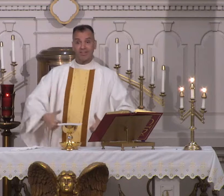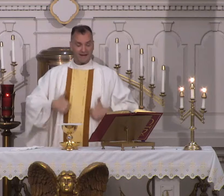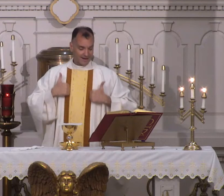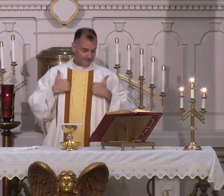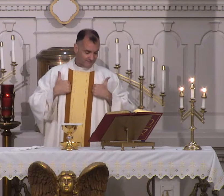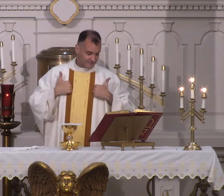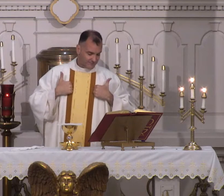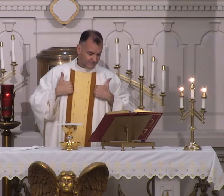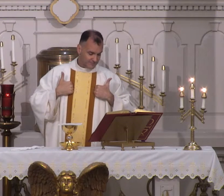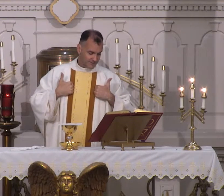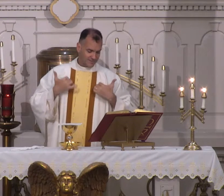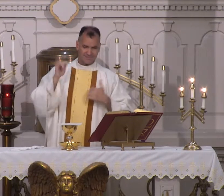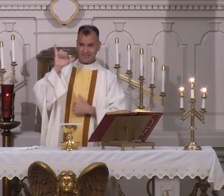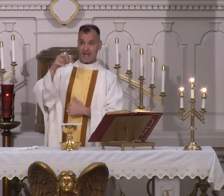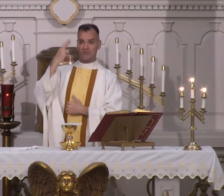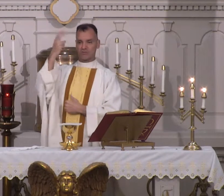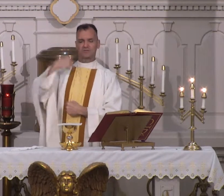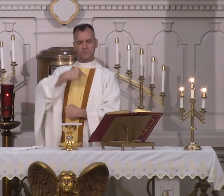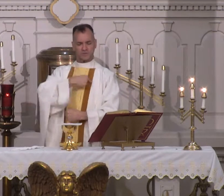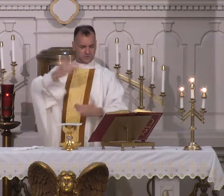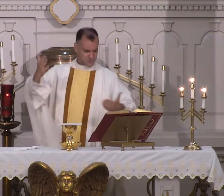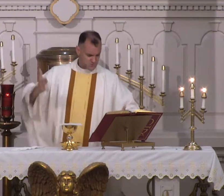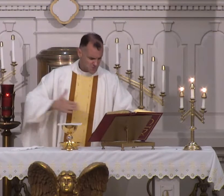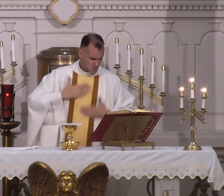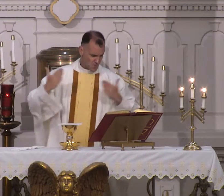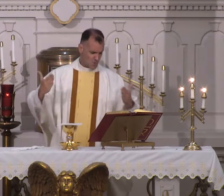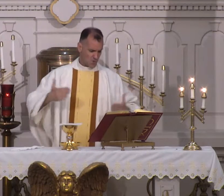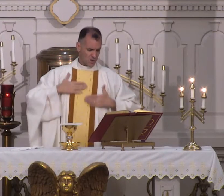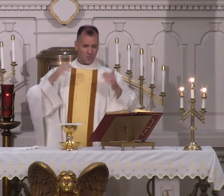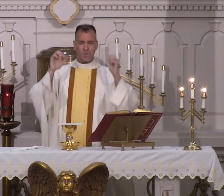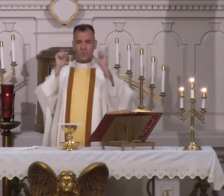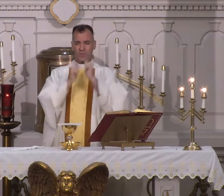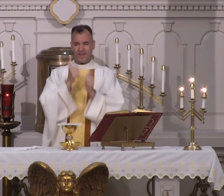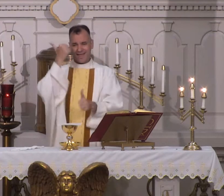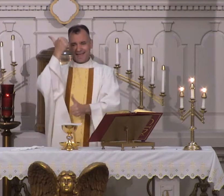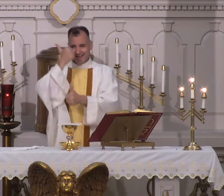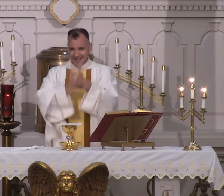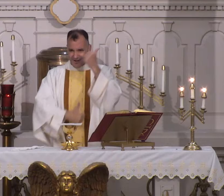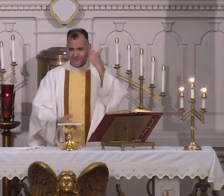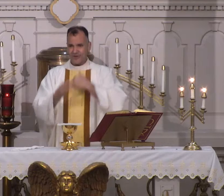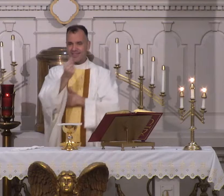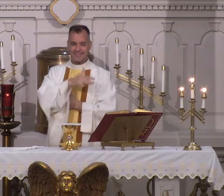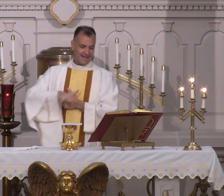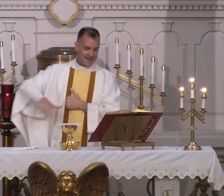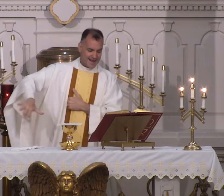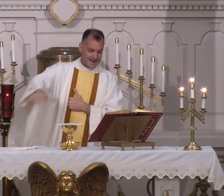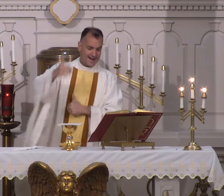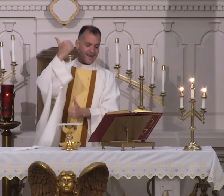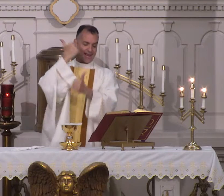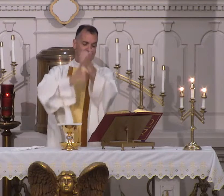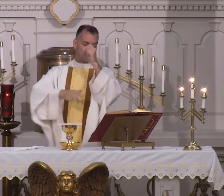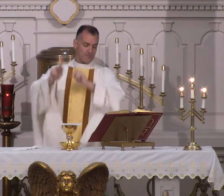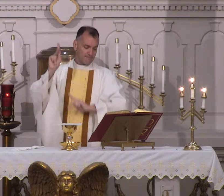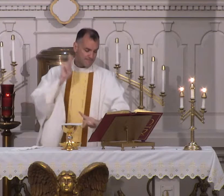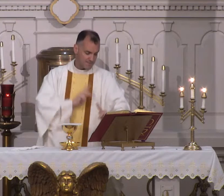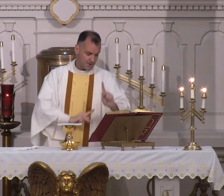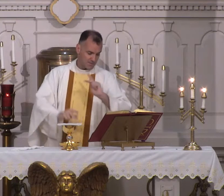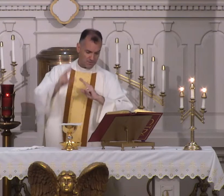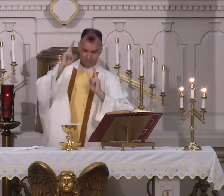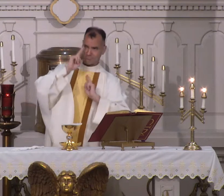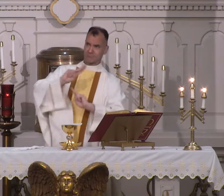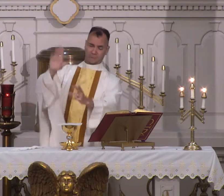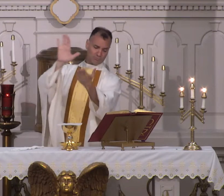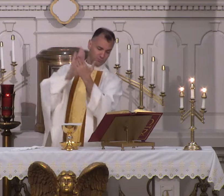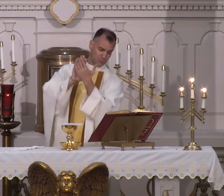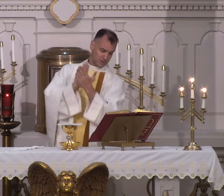by rising, restored our life. Therefore, overcome with Paschal joy, every land,